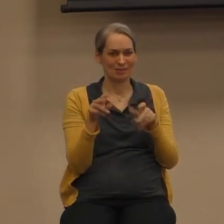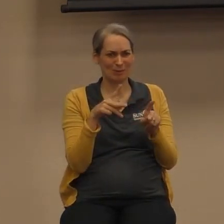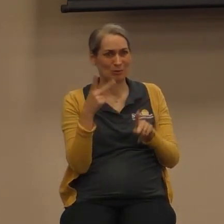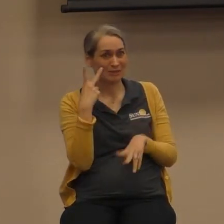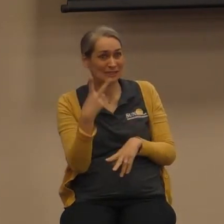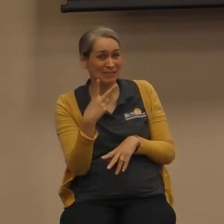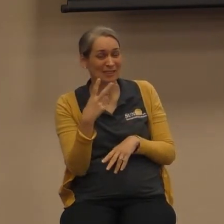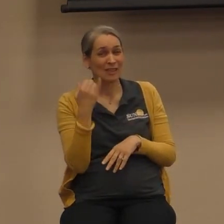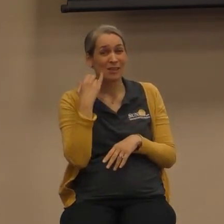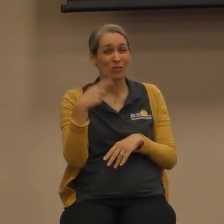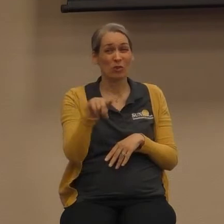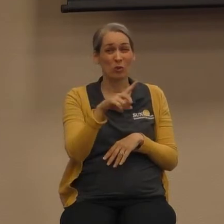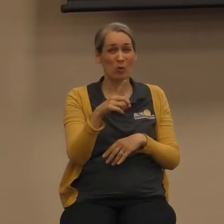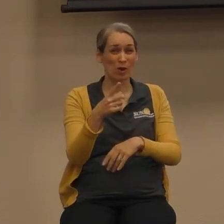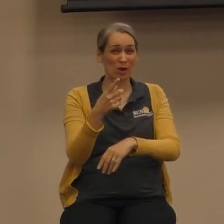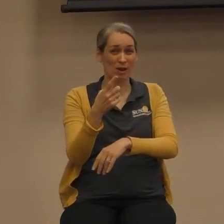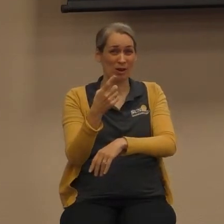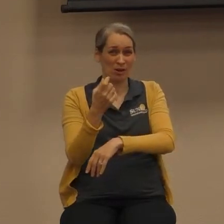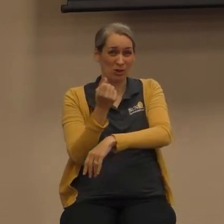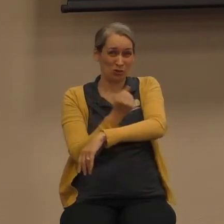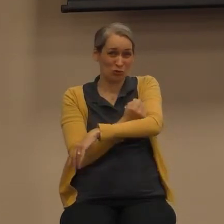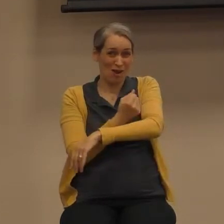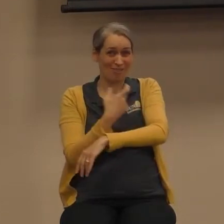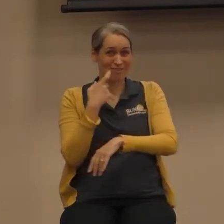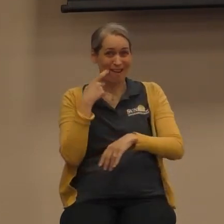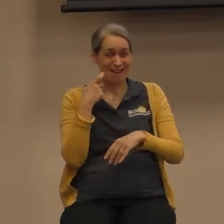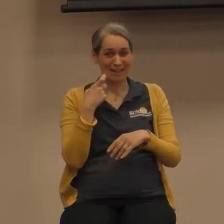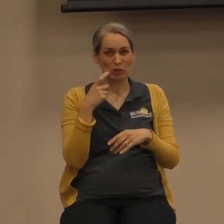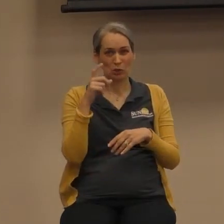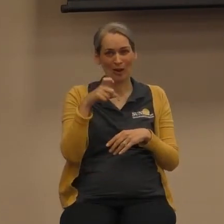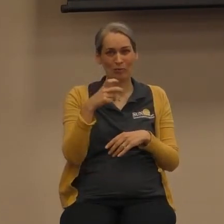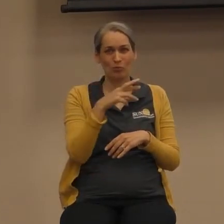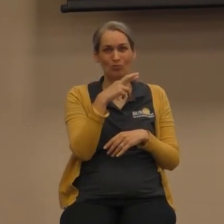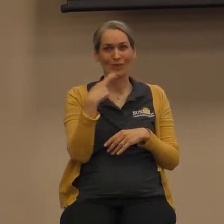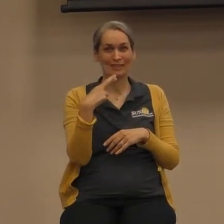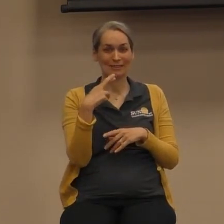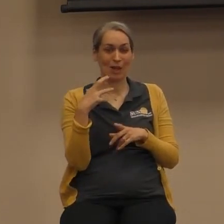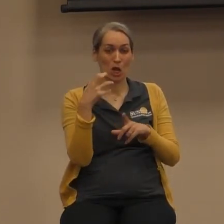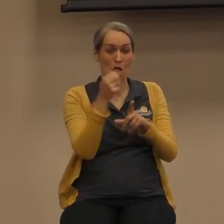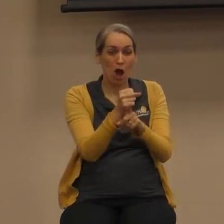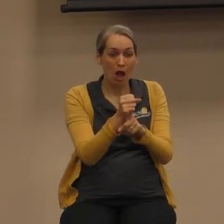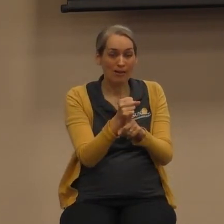drug addict, you have to risk potentially getting caught, being seen.